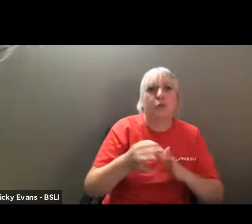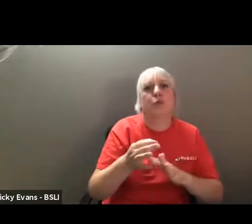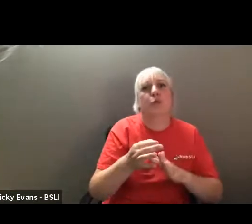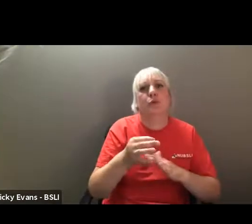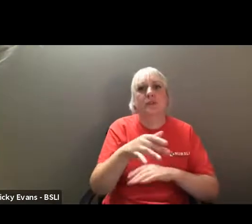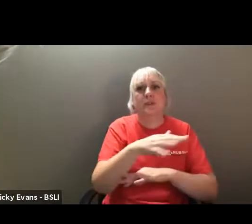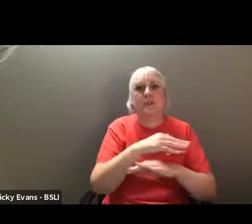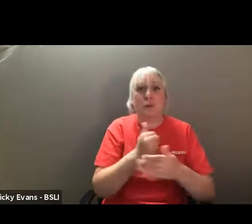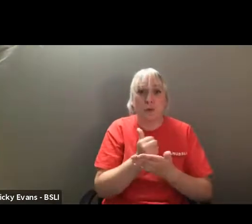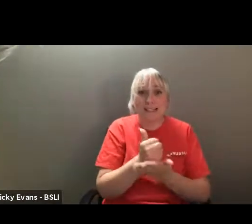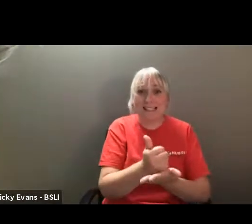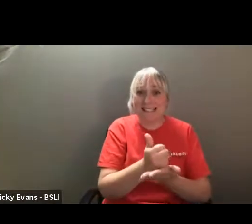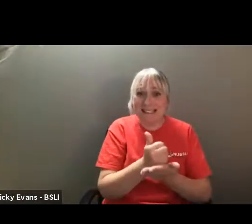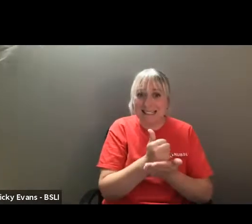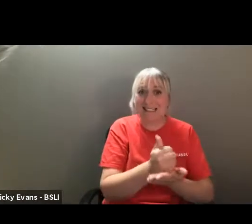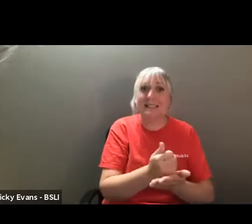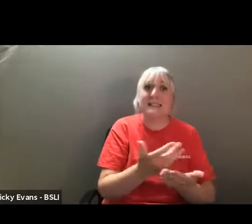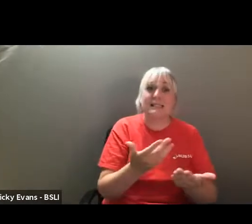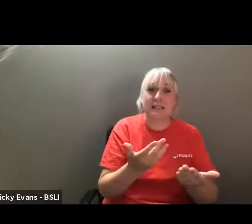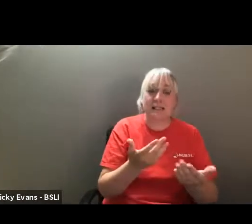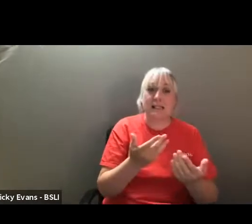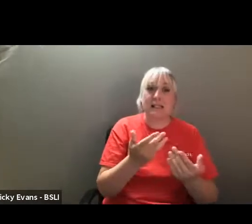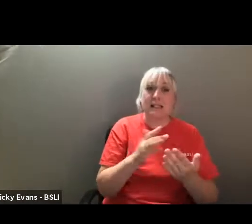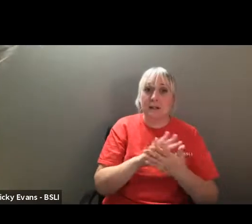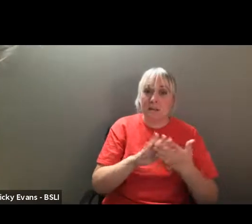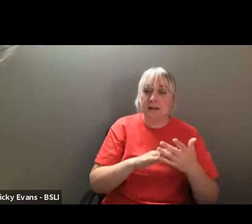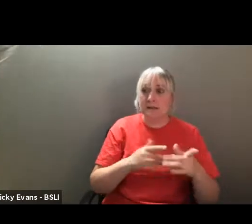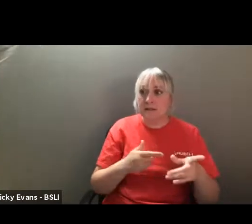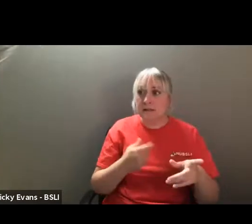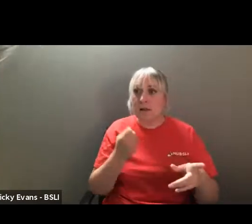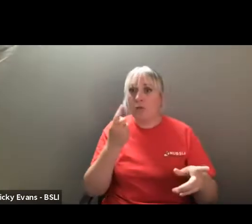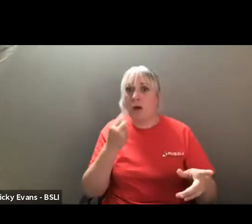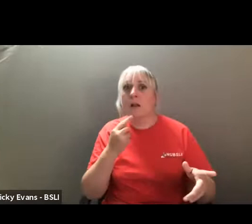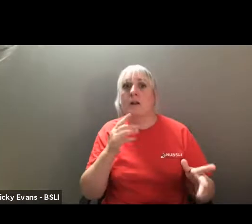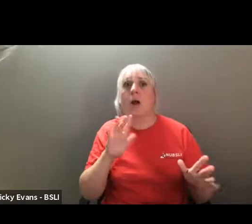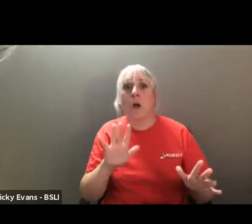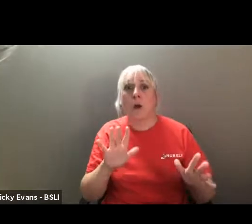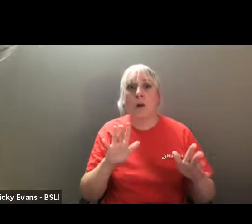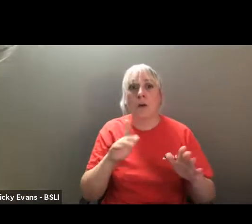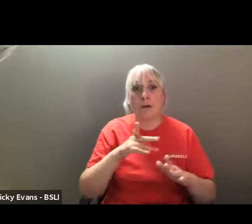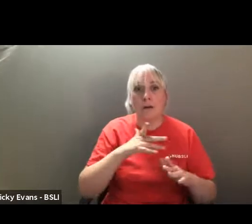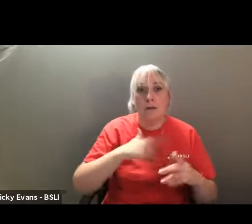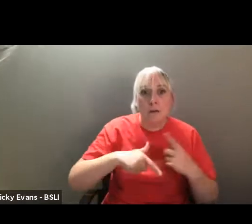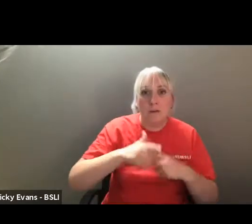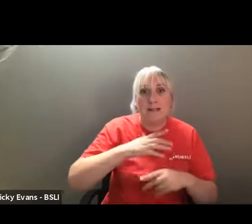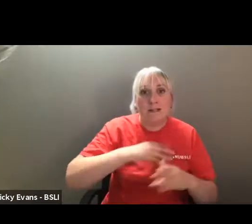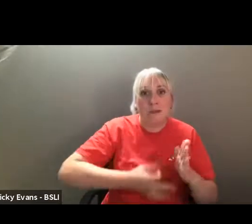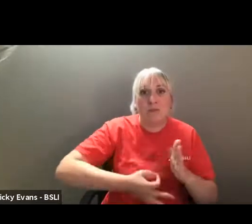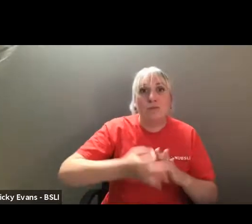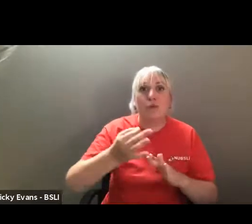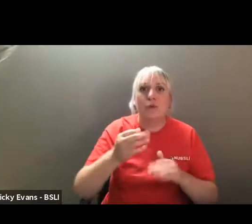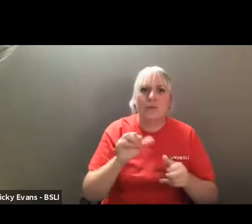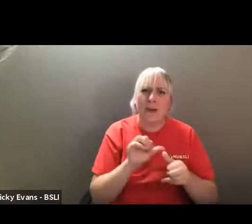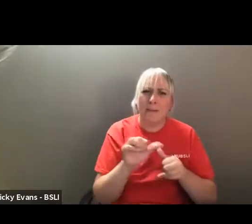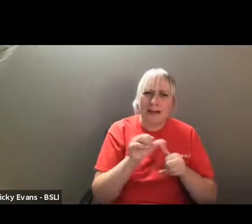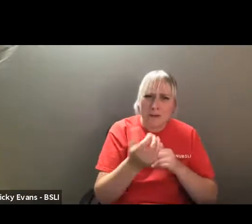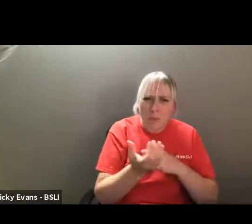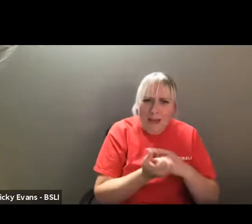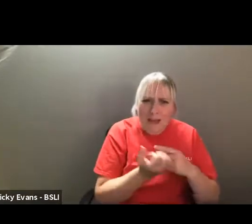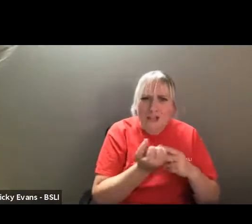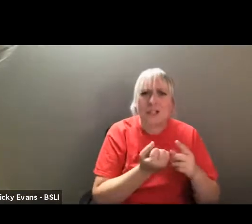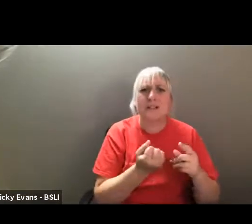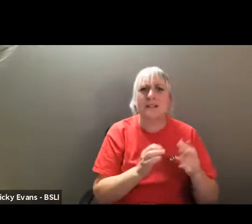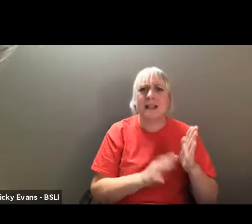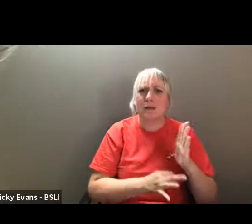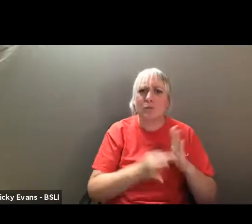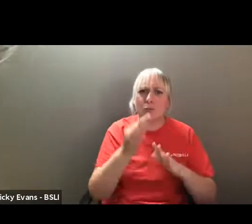to actually bring in better wages, better working conditions